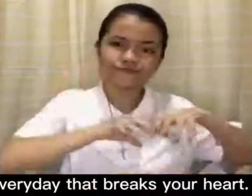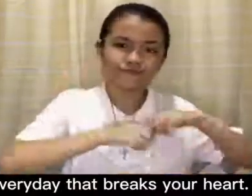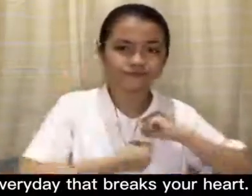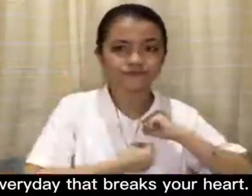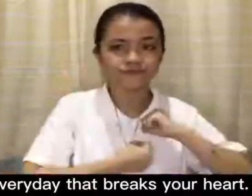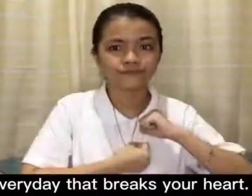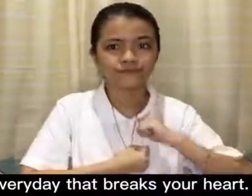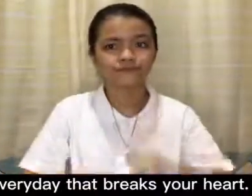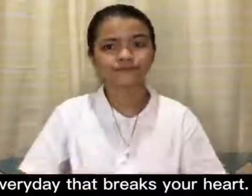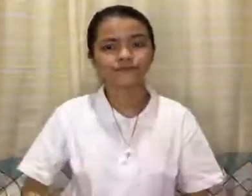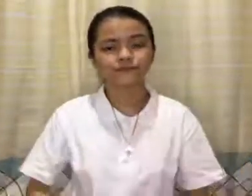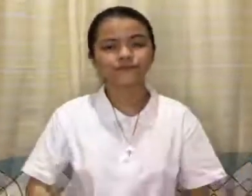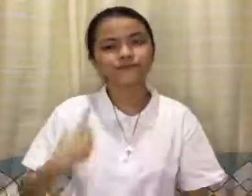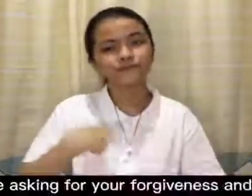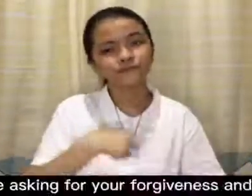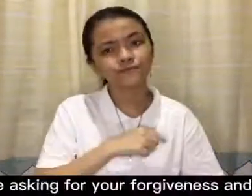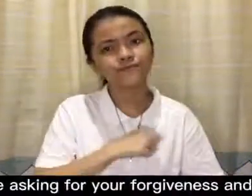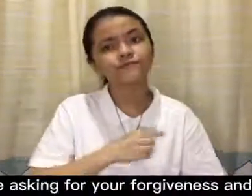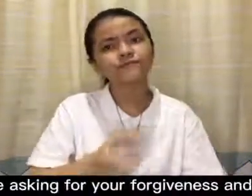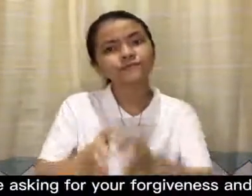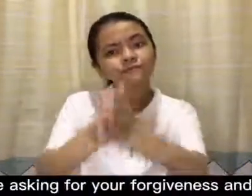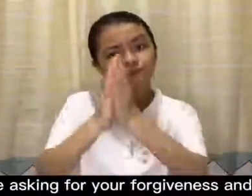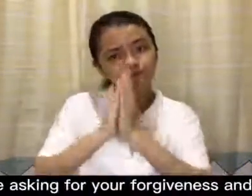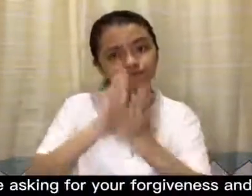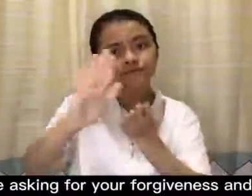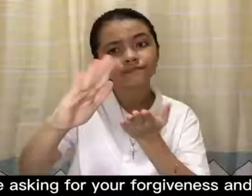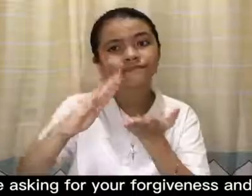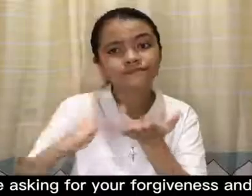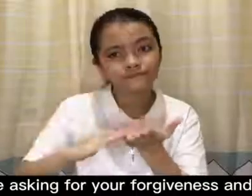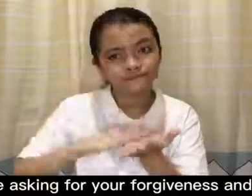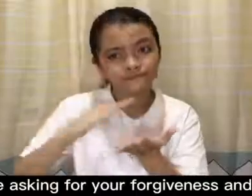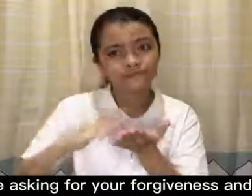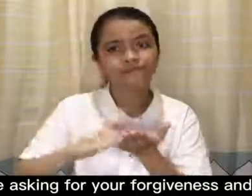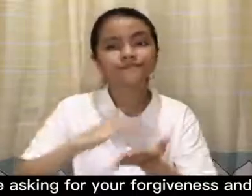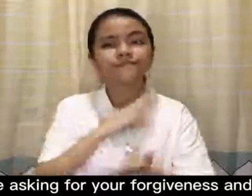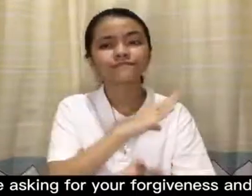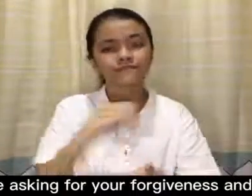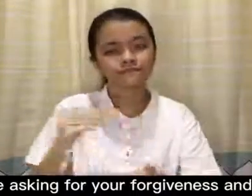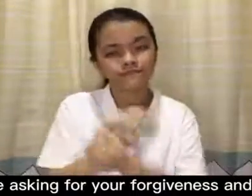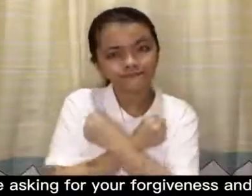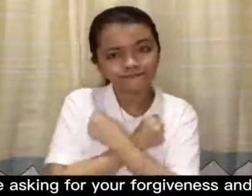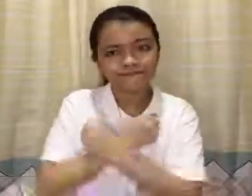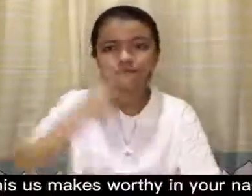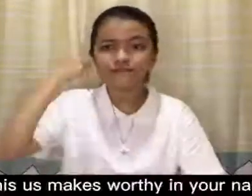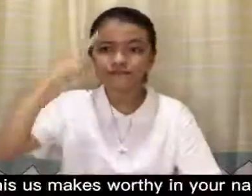In me Will be stripped away